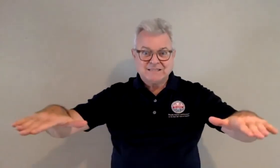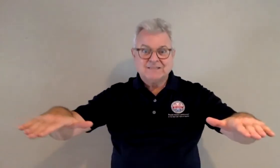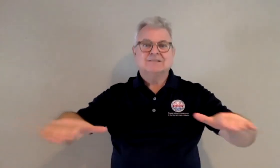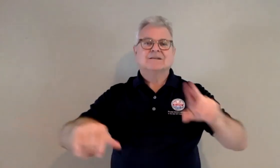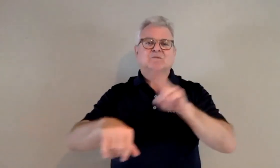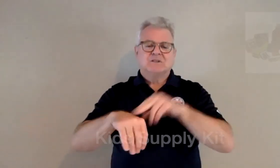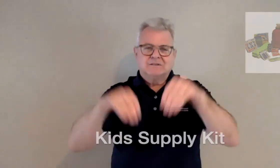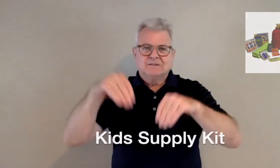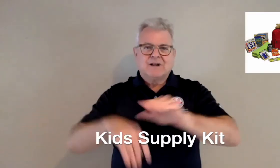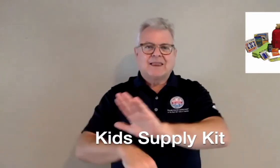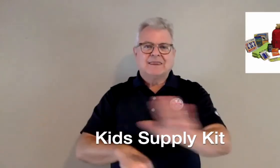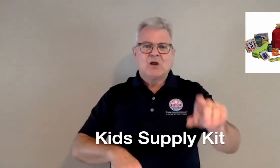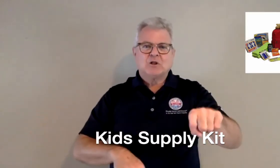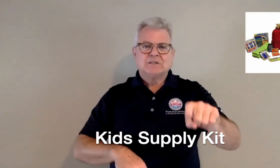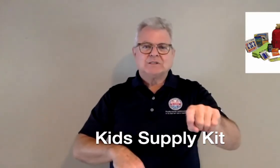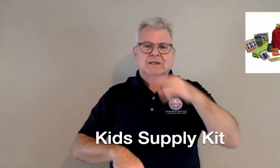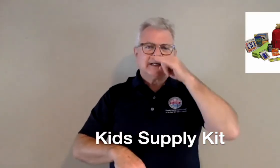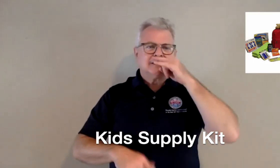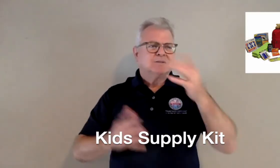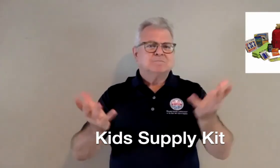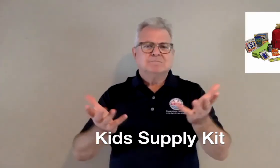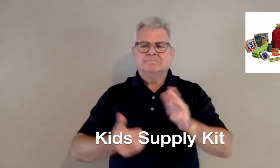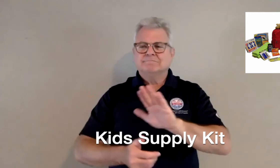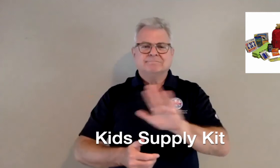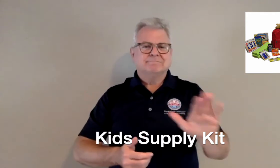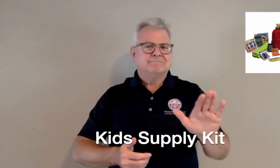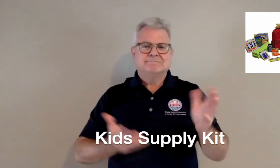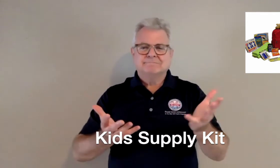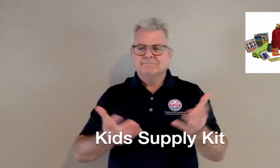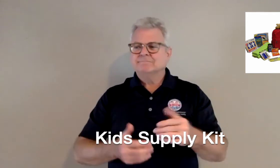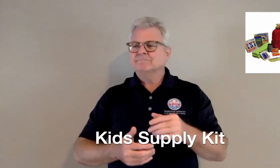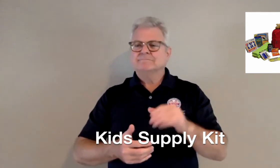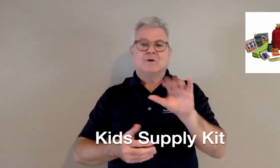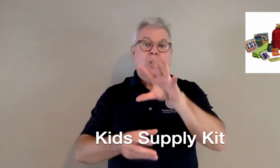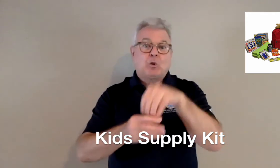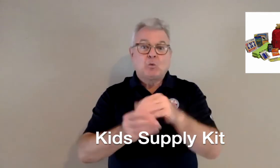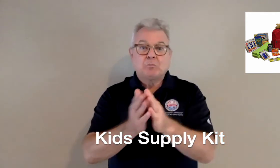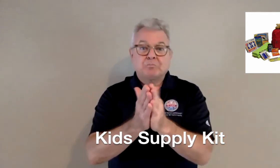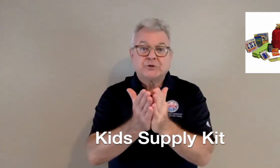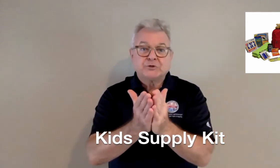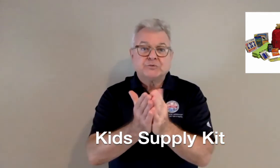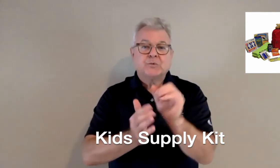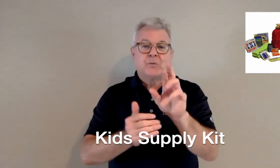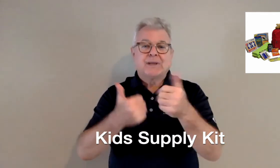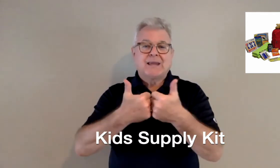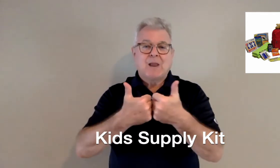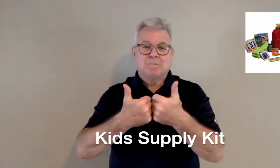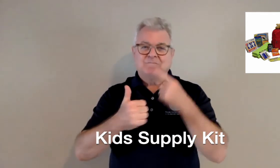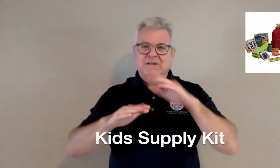Next, if you have any children in your home, pack the essentials that you would need for kids. So this could include